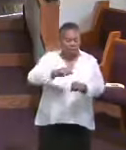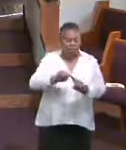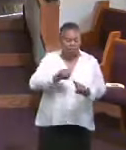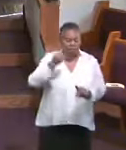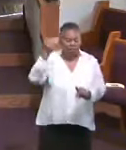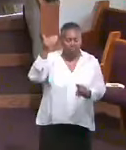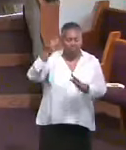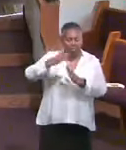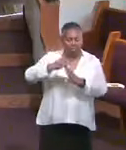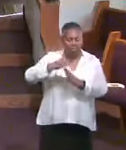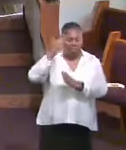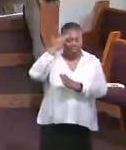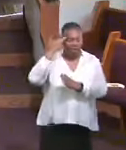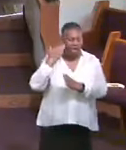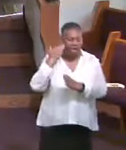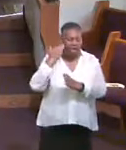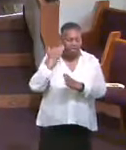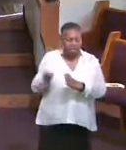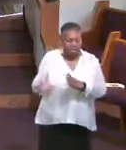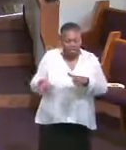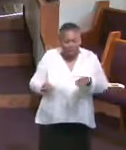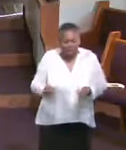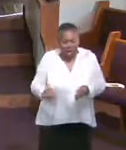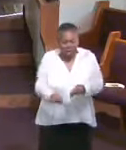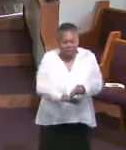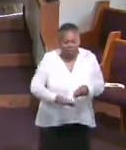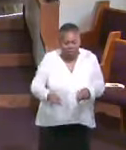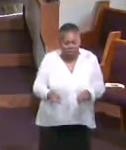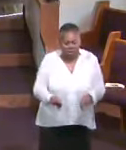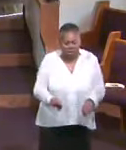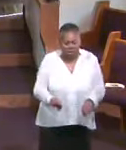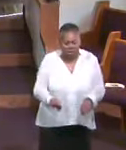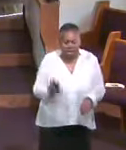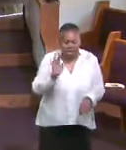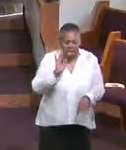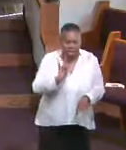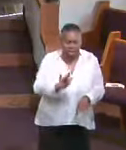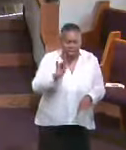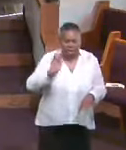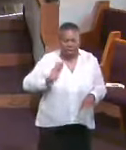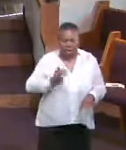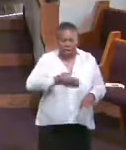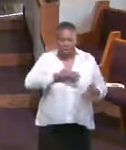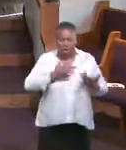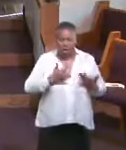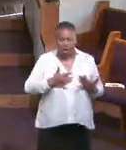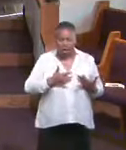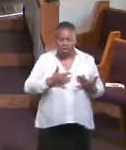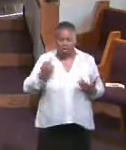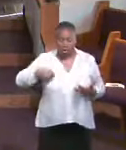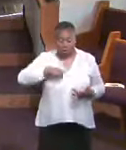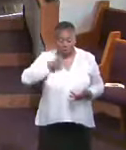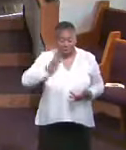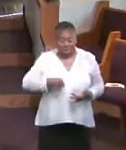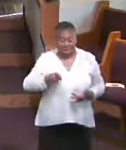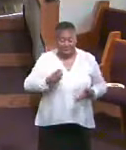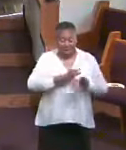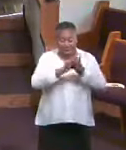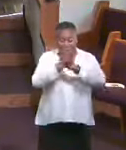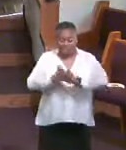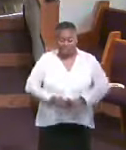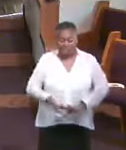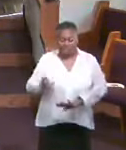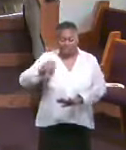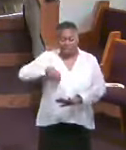of our feet, Lord. Touch our hearts and minds right now today, Father God. Lord, we just need peace today, Father God. We need comfort today, Father